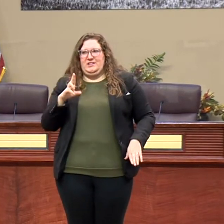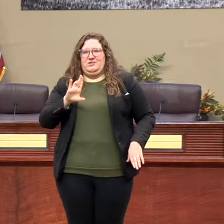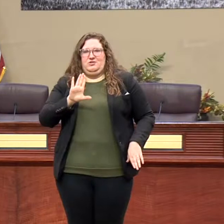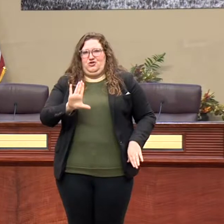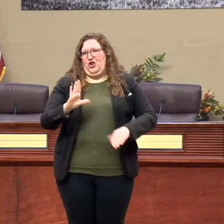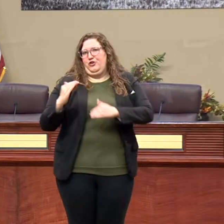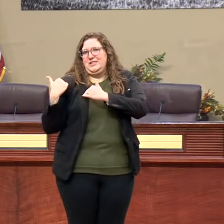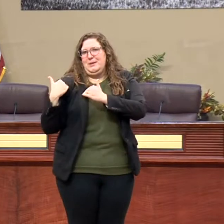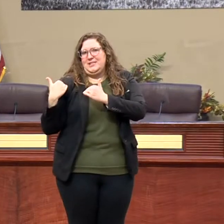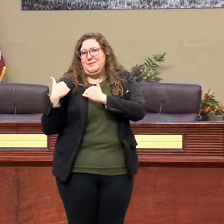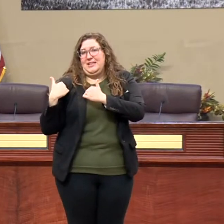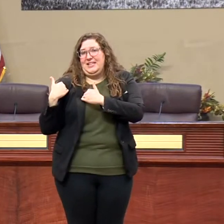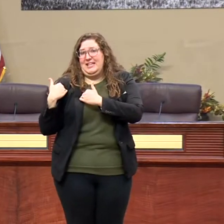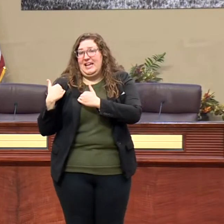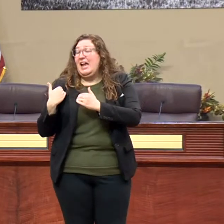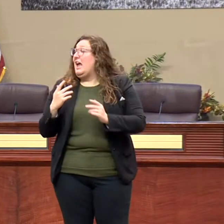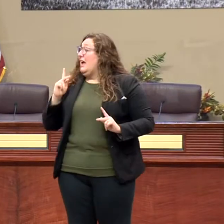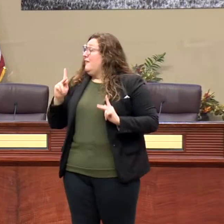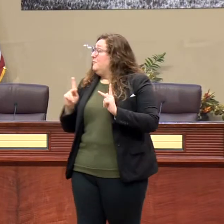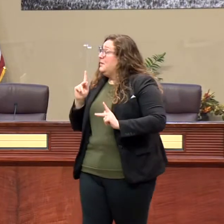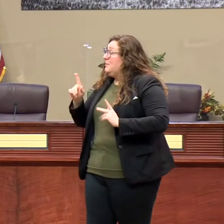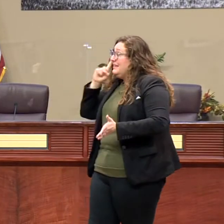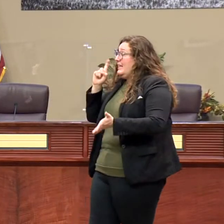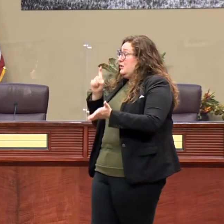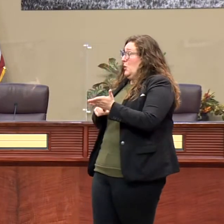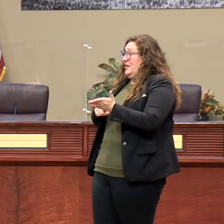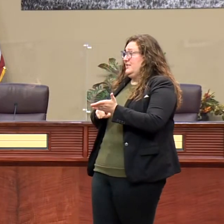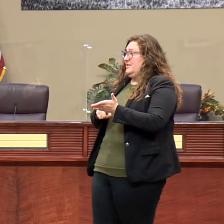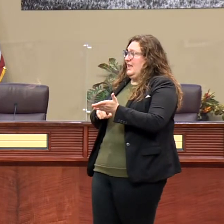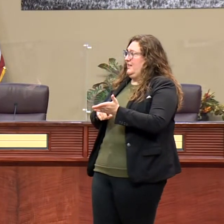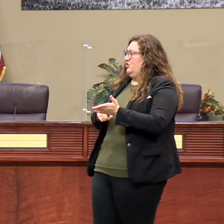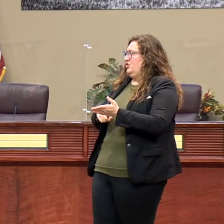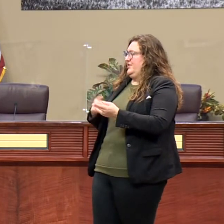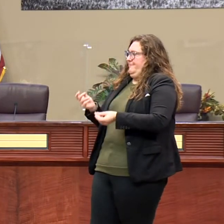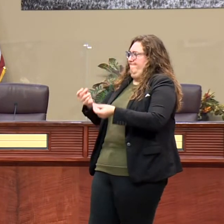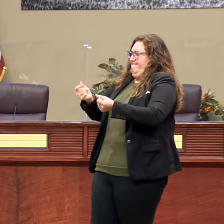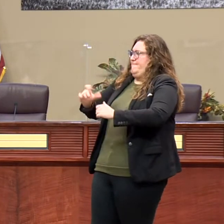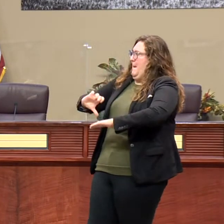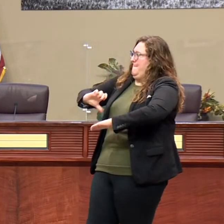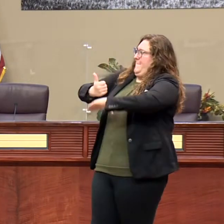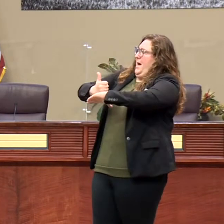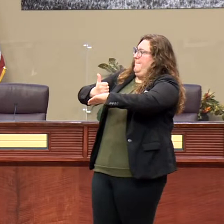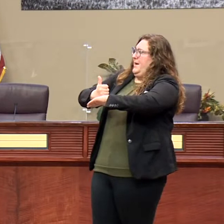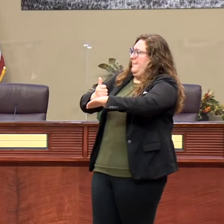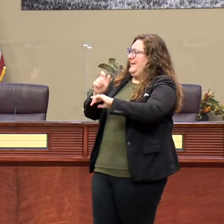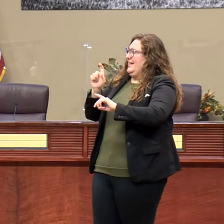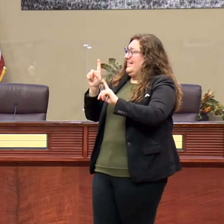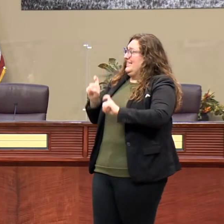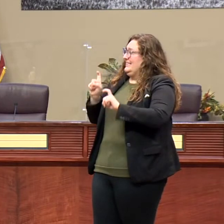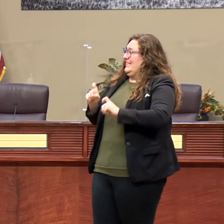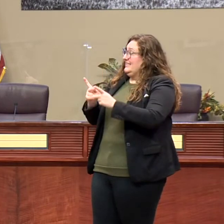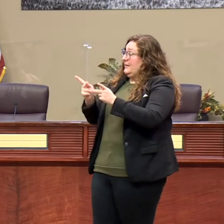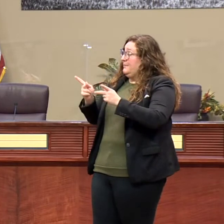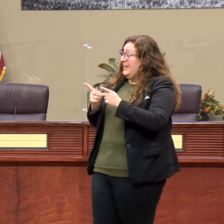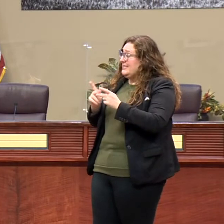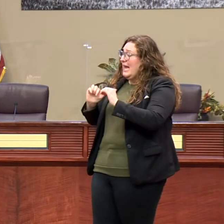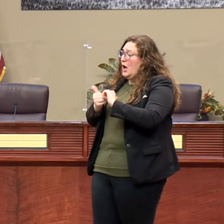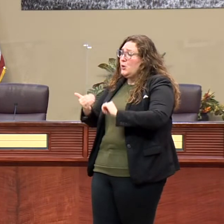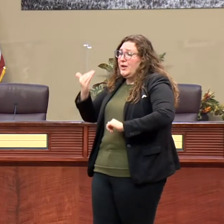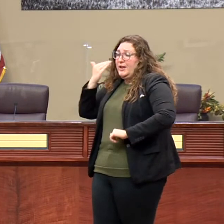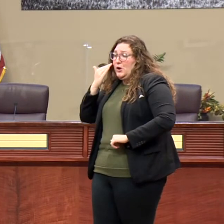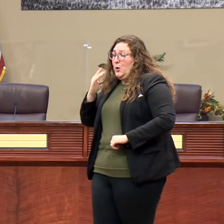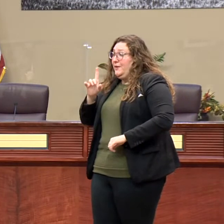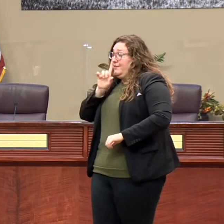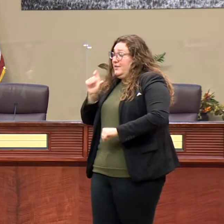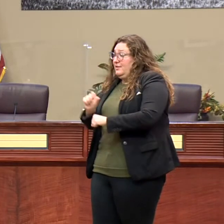testing sites, what they should do or questions they should ask to make sure they're legitimate? So in general, so for persons who are going to